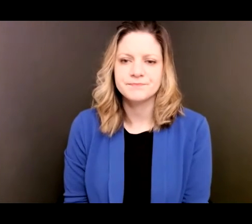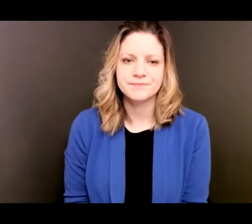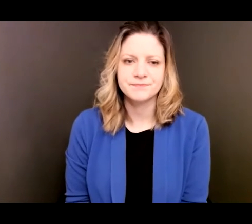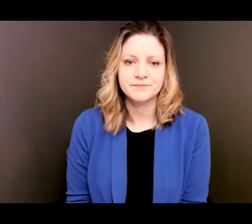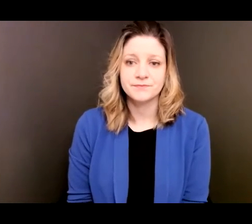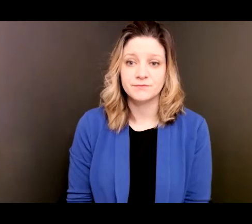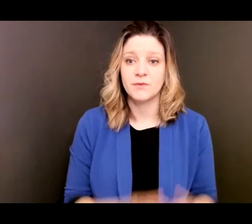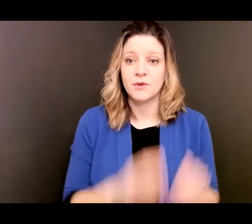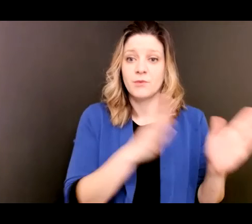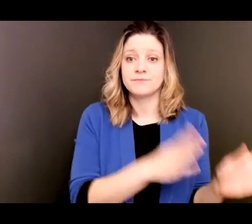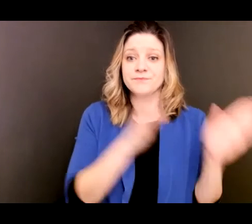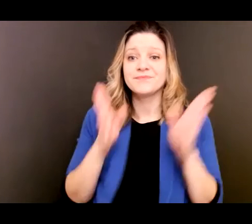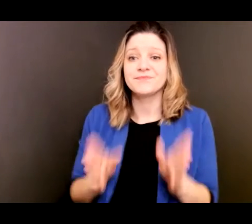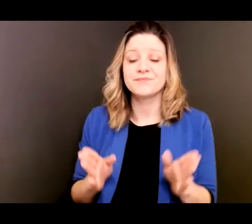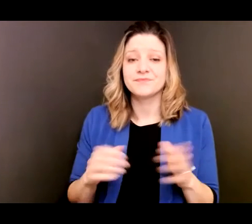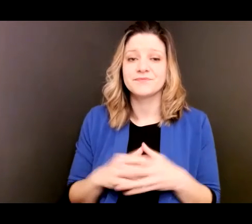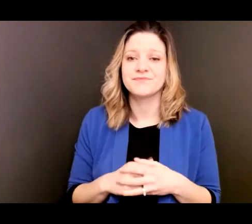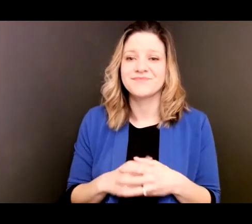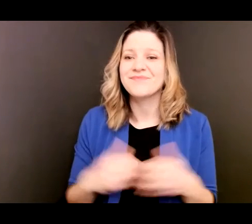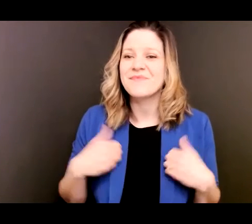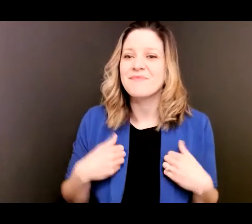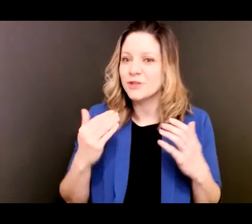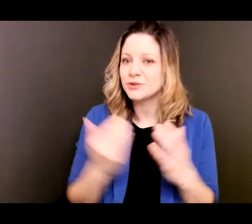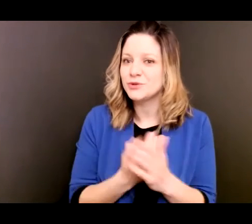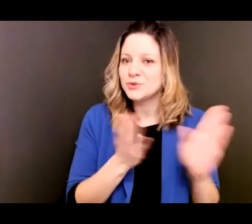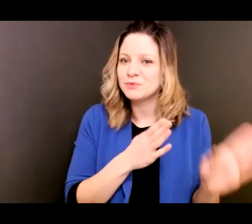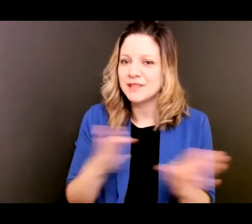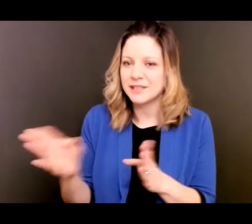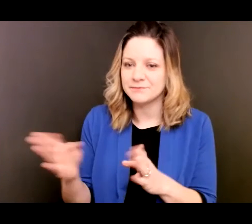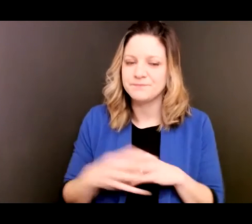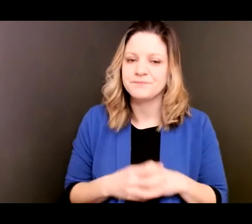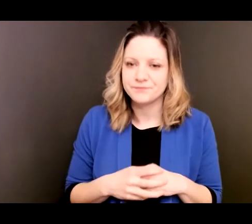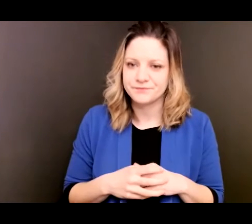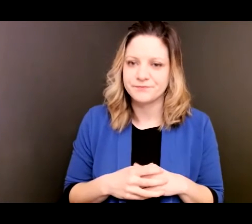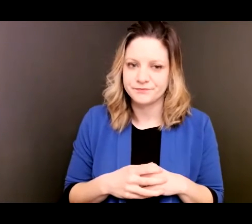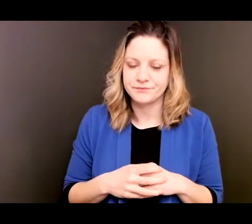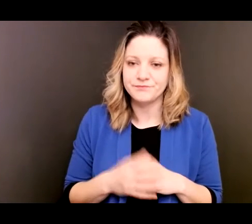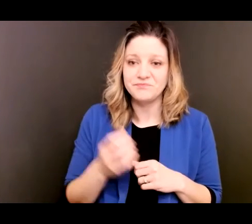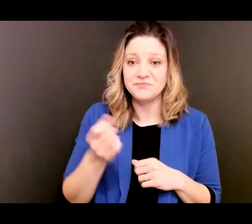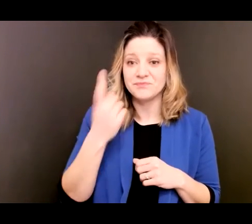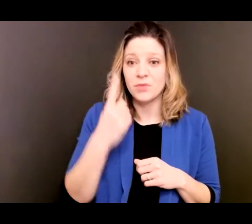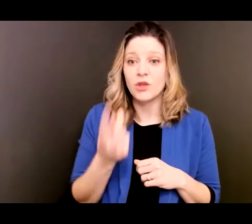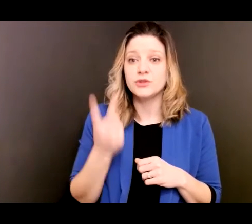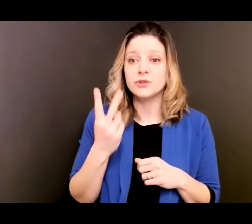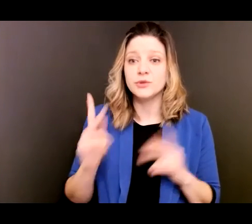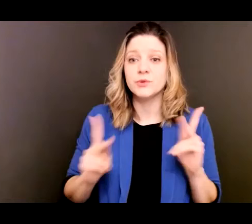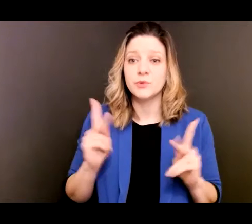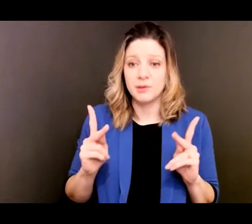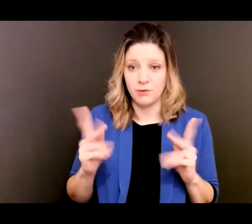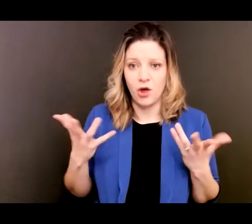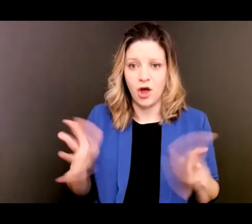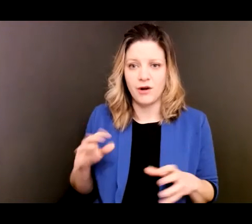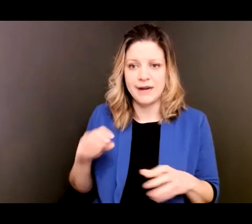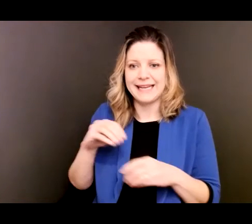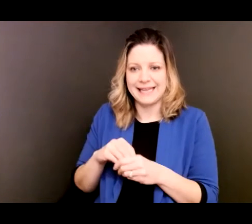Our second topic is about a new plan for 2 more internal moves at Brook Lane